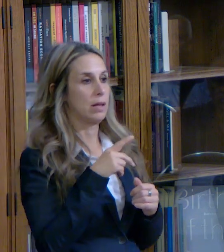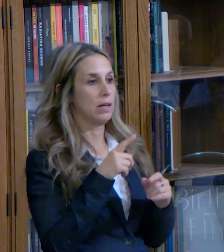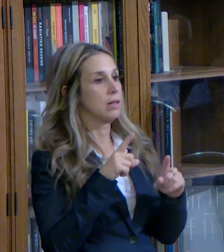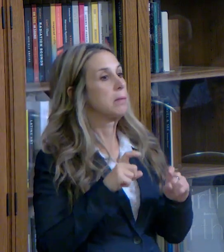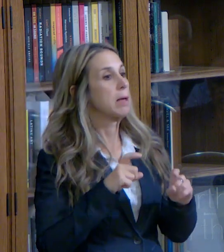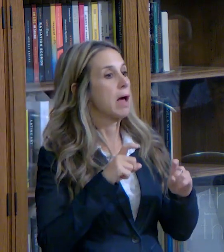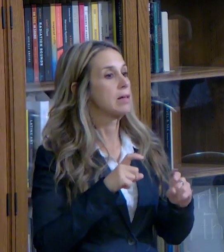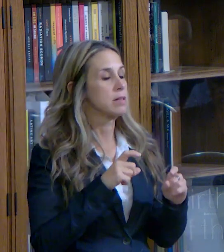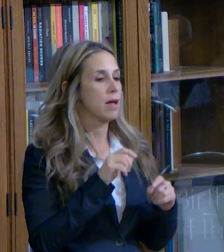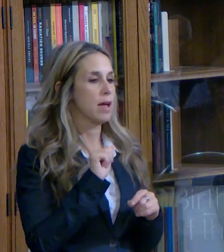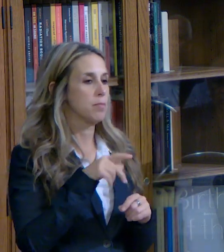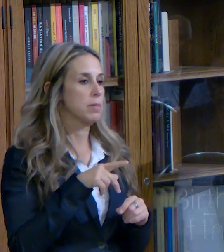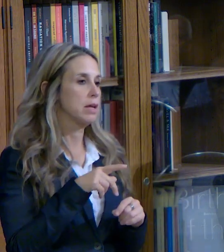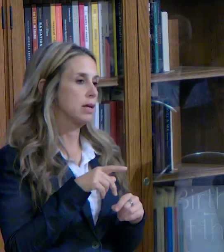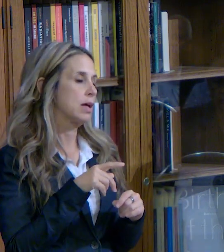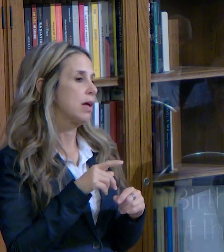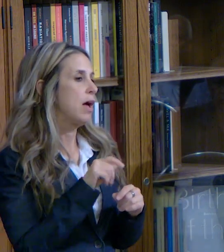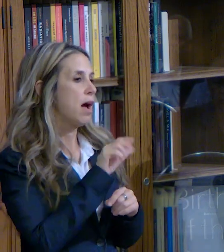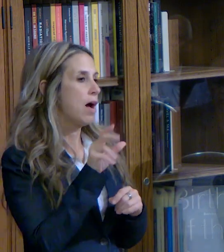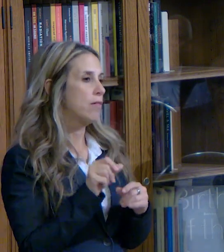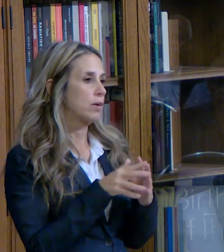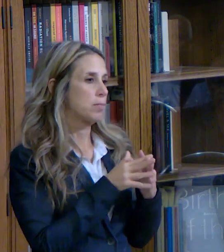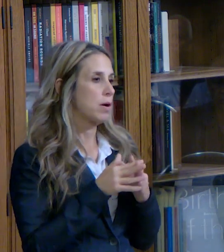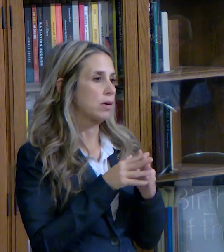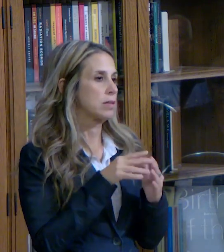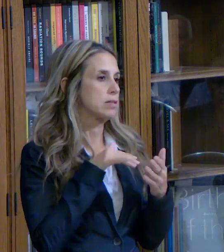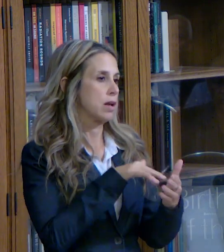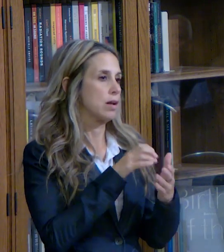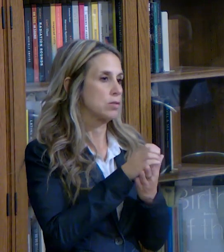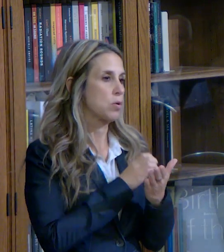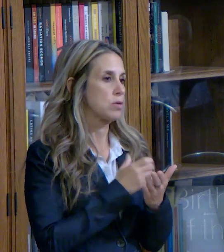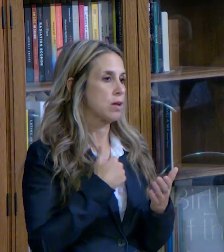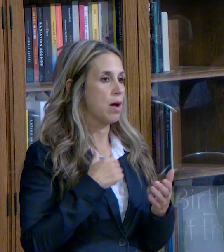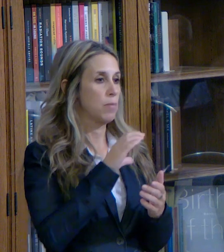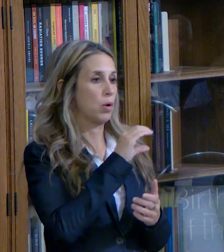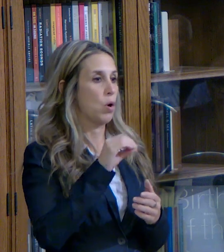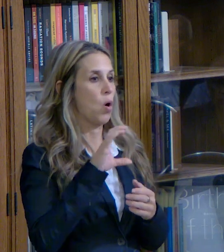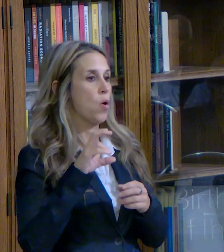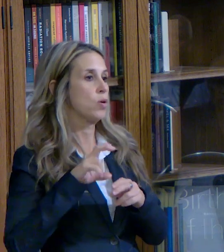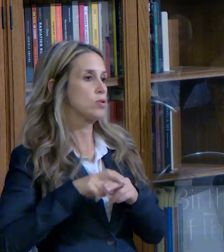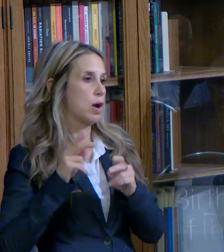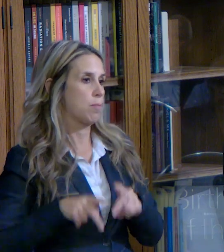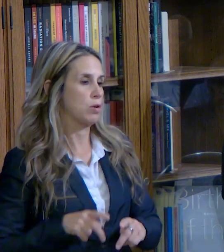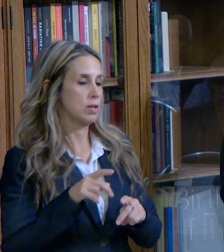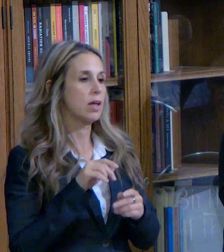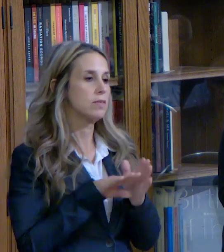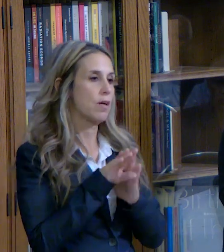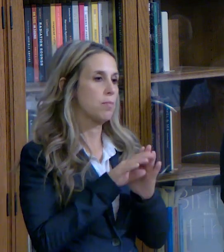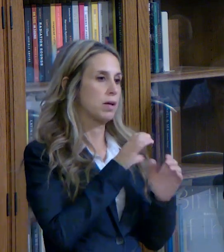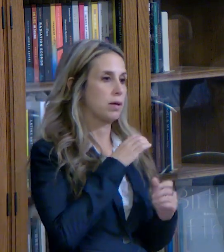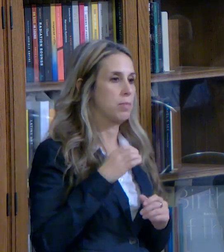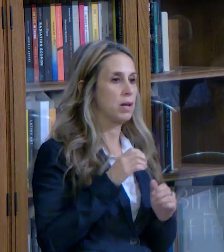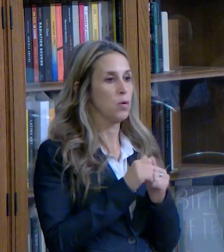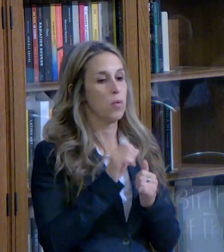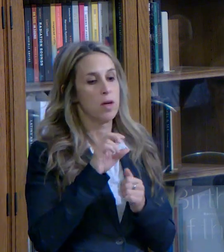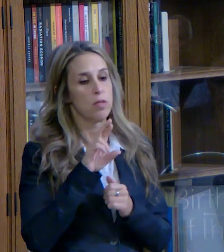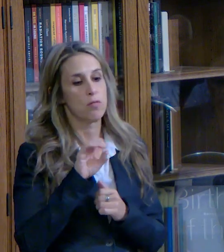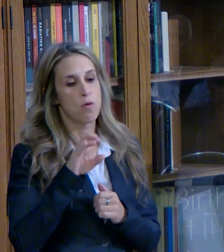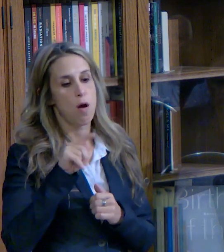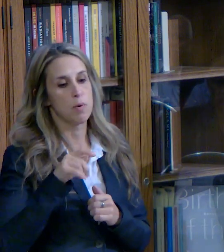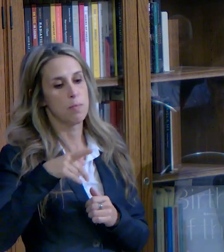AP AFC afcan American studies course and I serve as the co-chair of the development committee along with Dr Robert